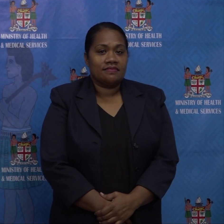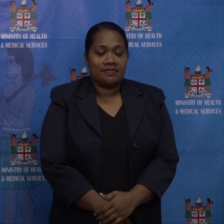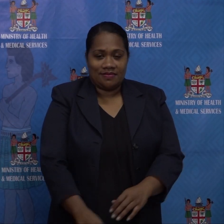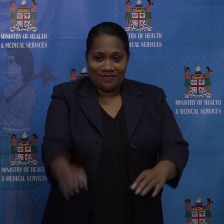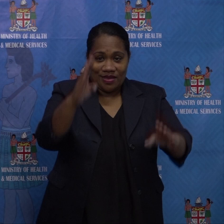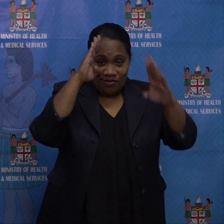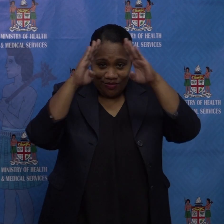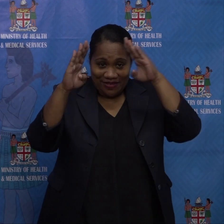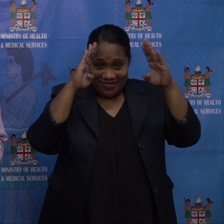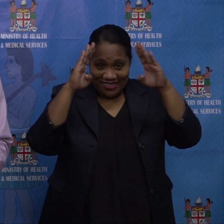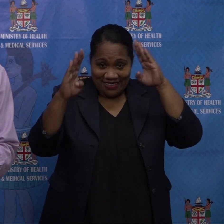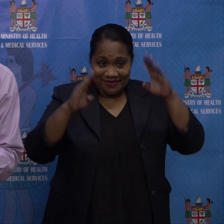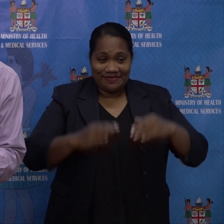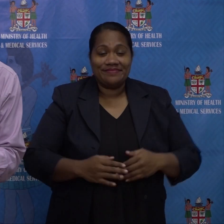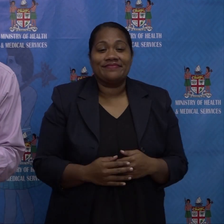Bolbilaka.